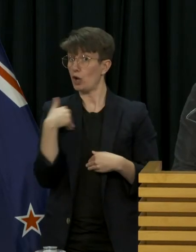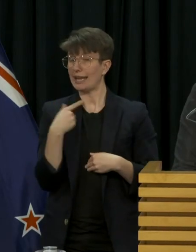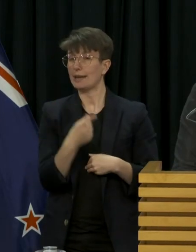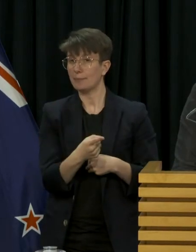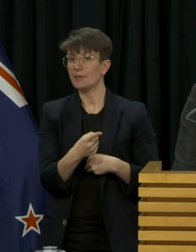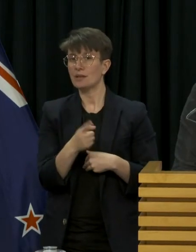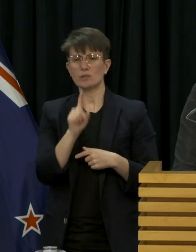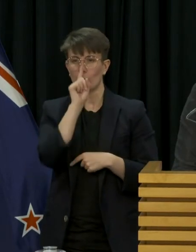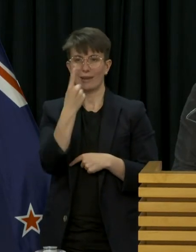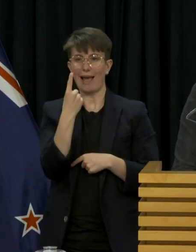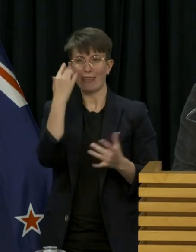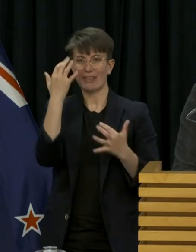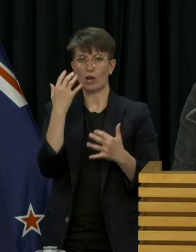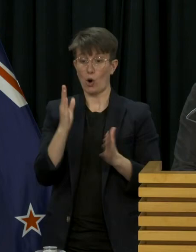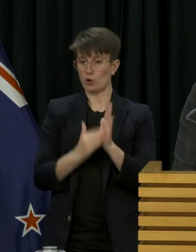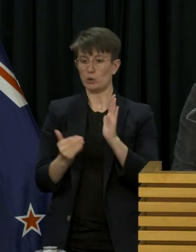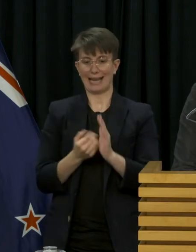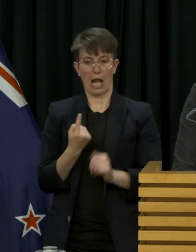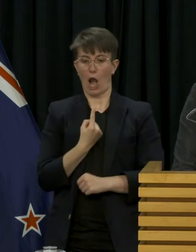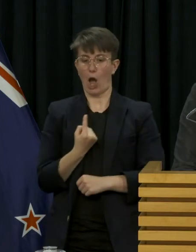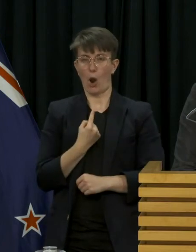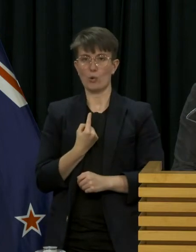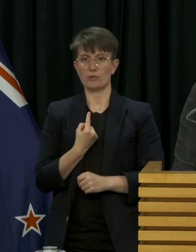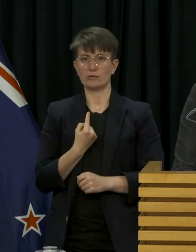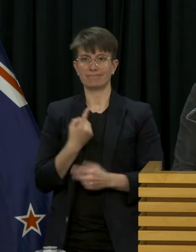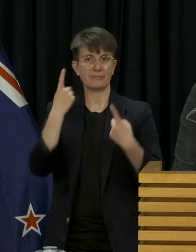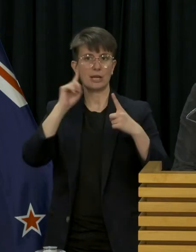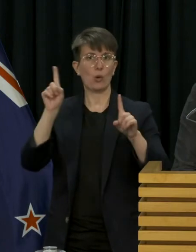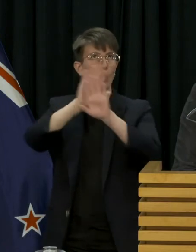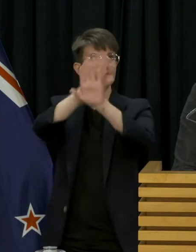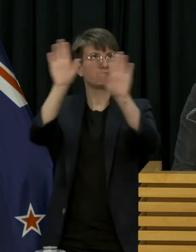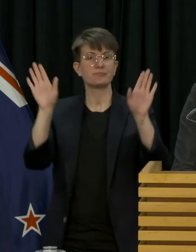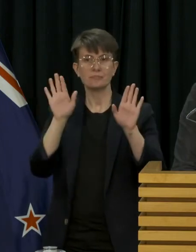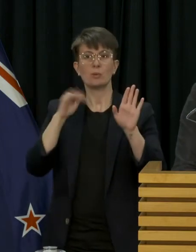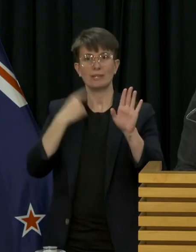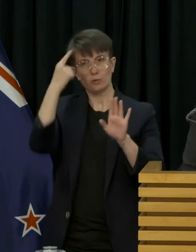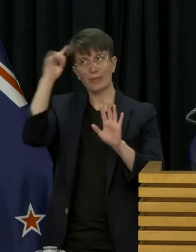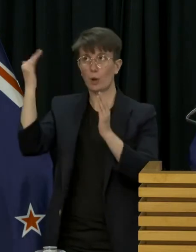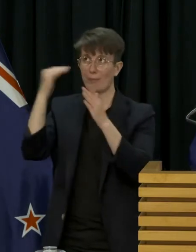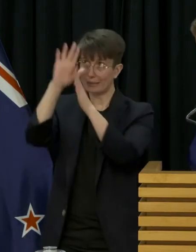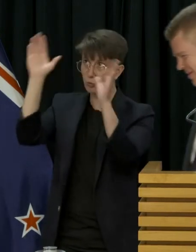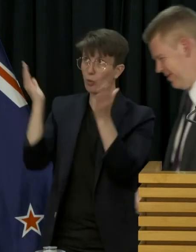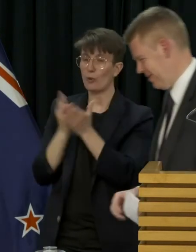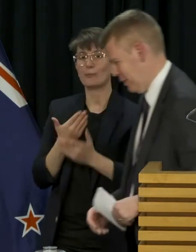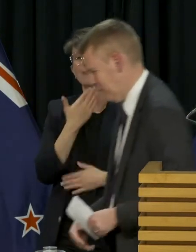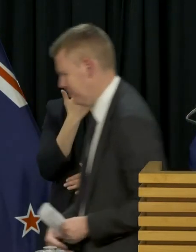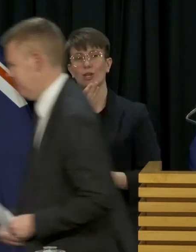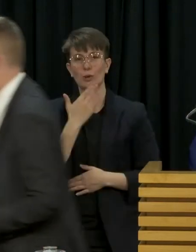just compare it to itself. We need to look at how we're doing relative to others as well. Thanks, everyone.